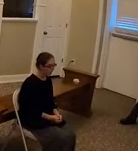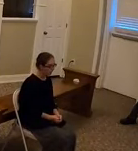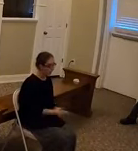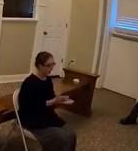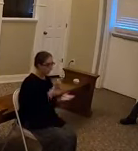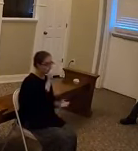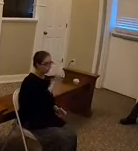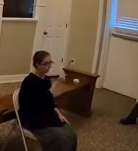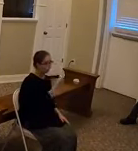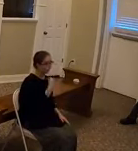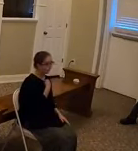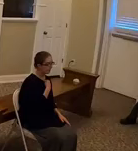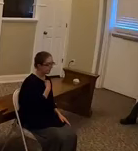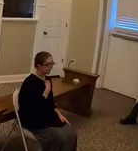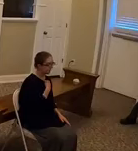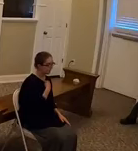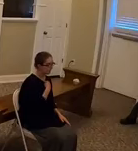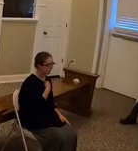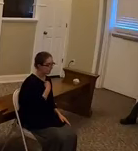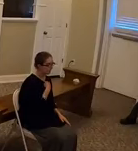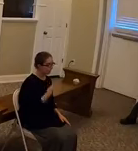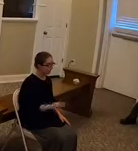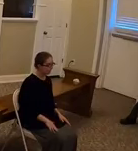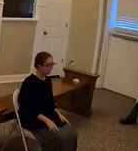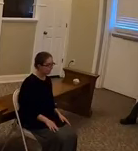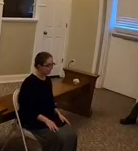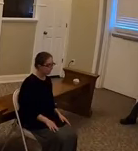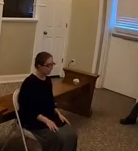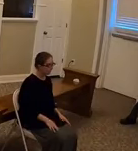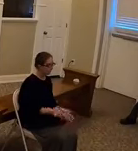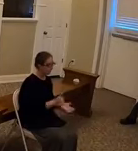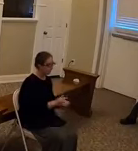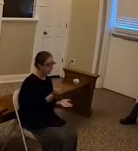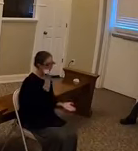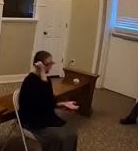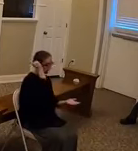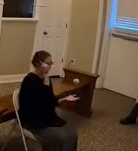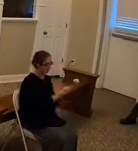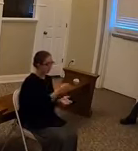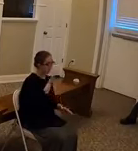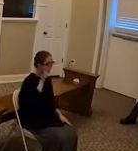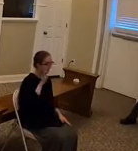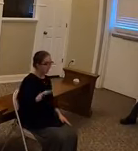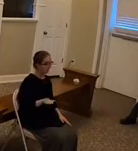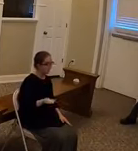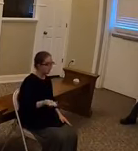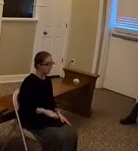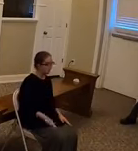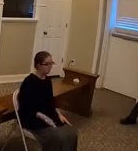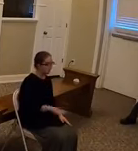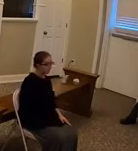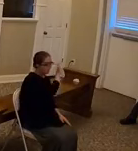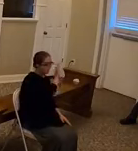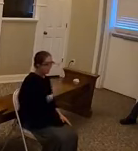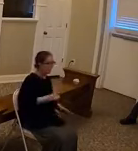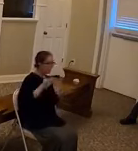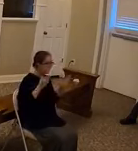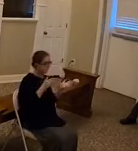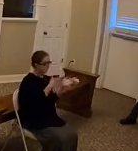Amen. The Bible tells me, well, you know, that adopted kid, when that emperor